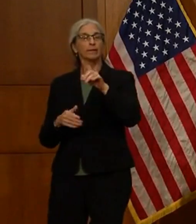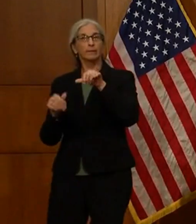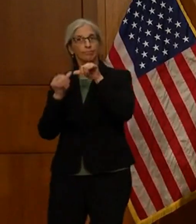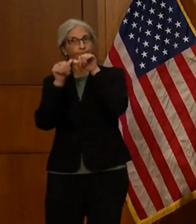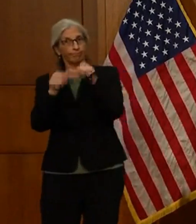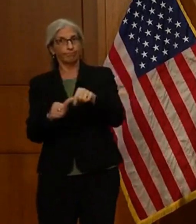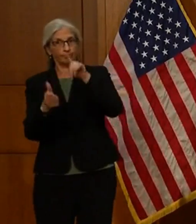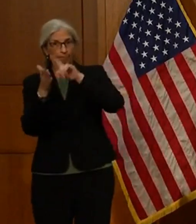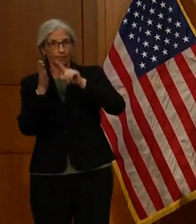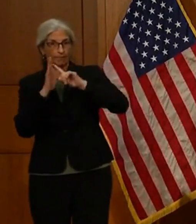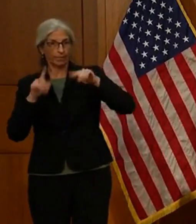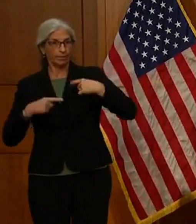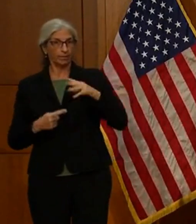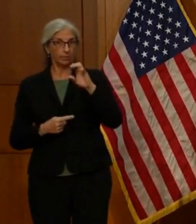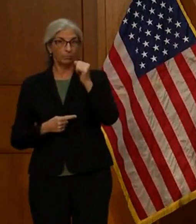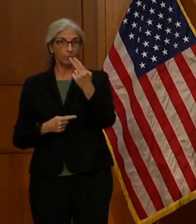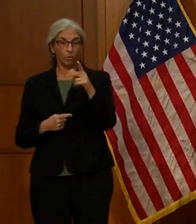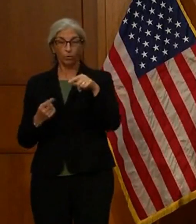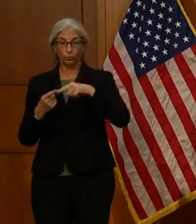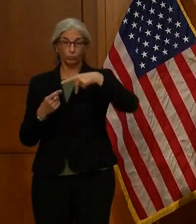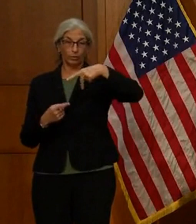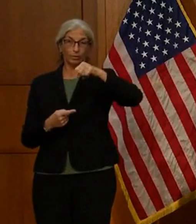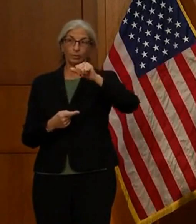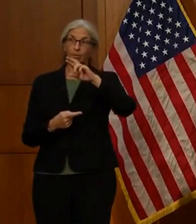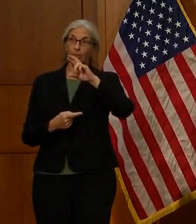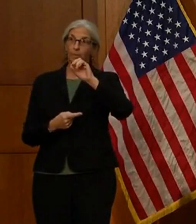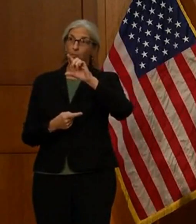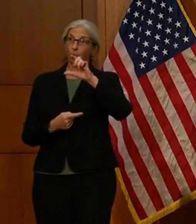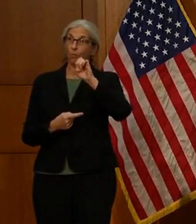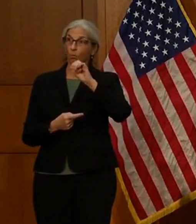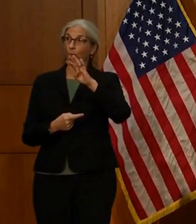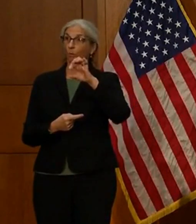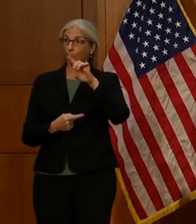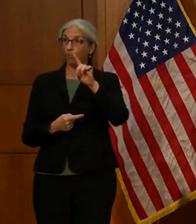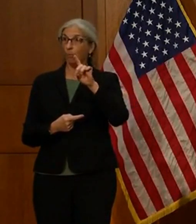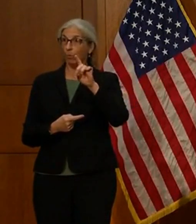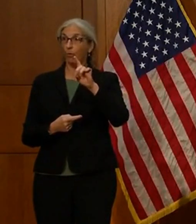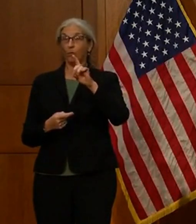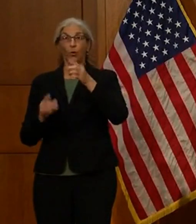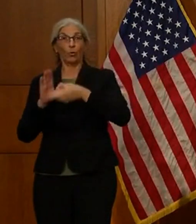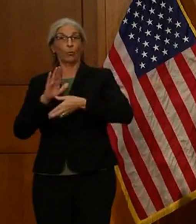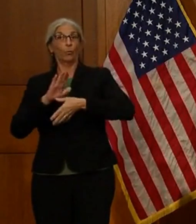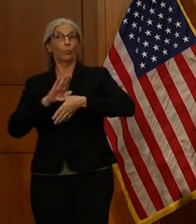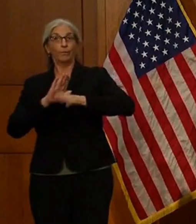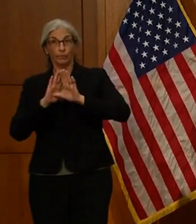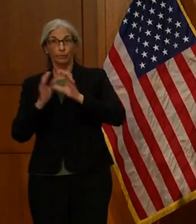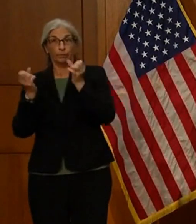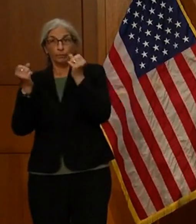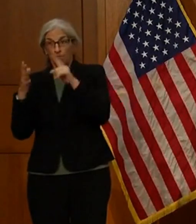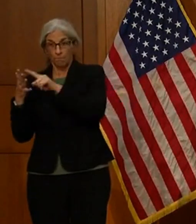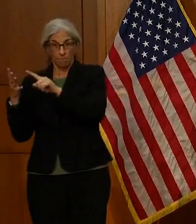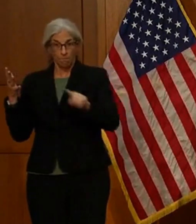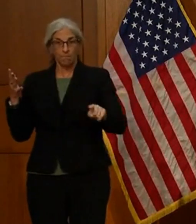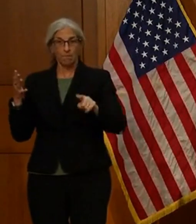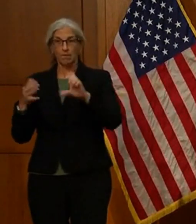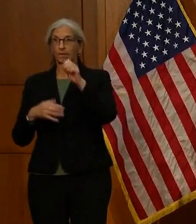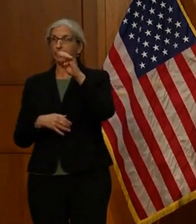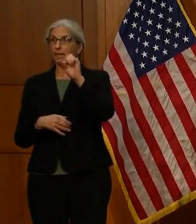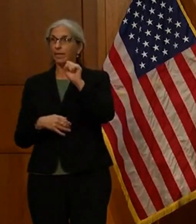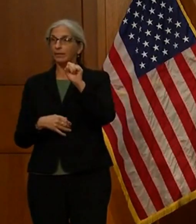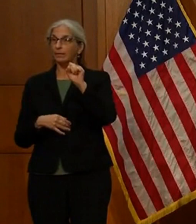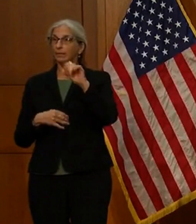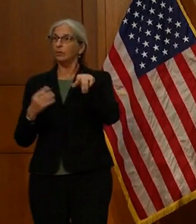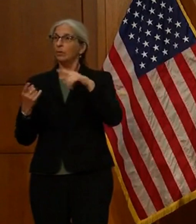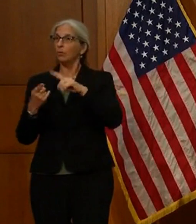since March, when the Parole Board aggressively reviewed a number of cases at the onset of